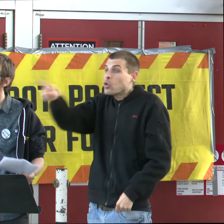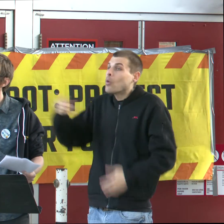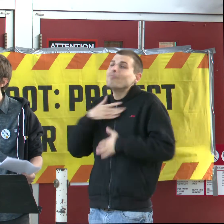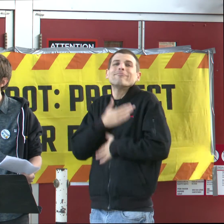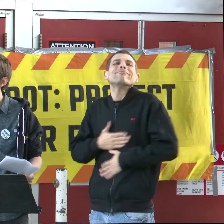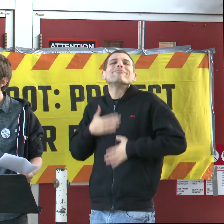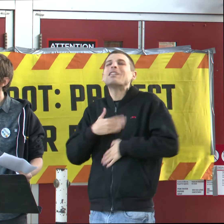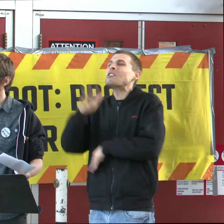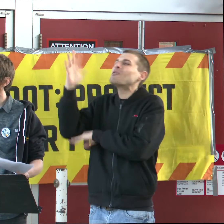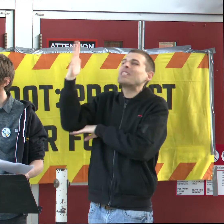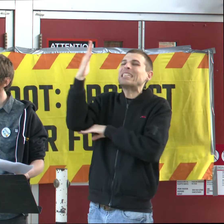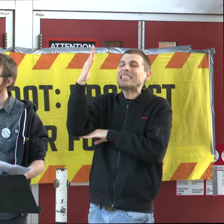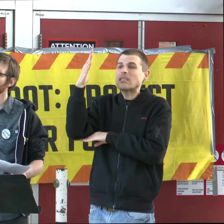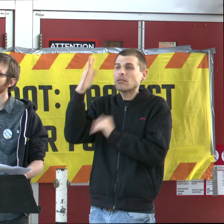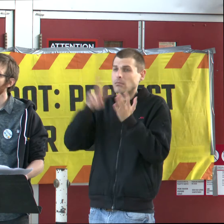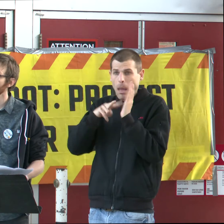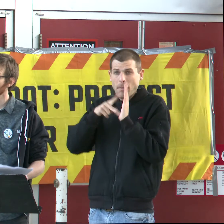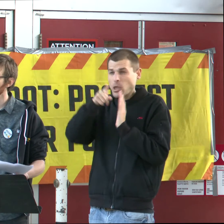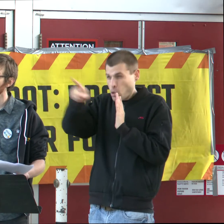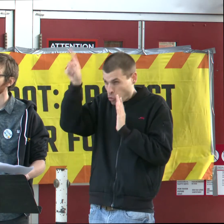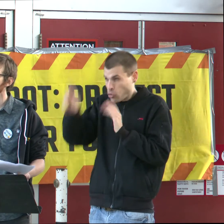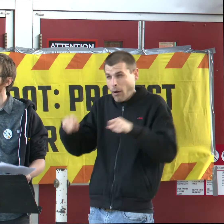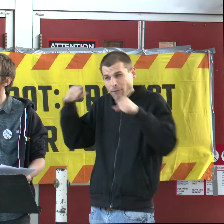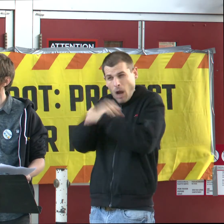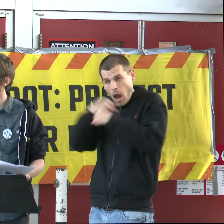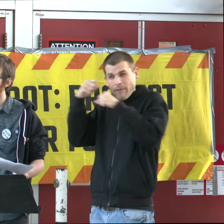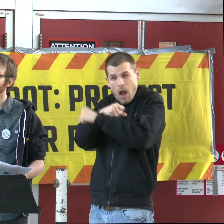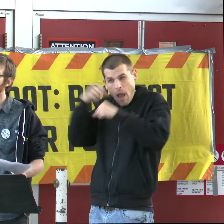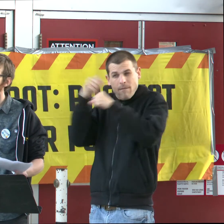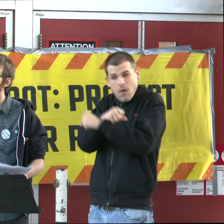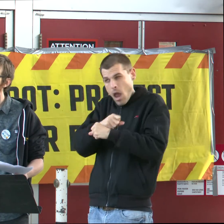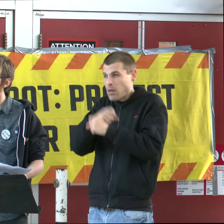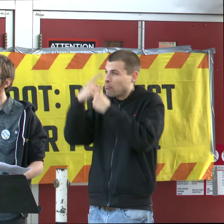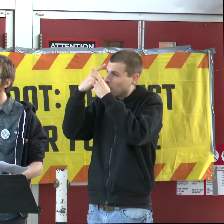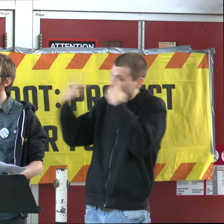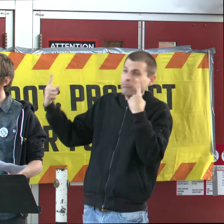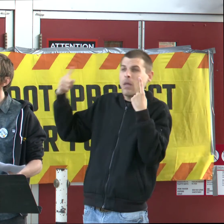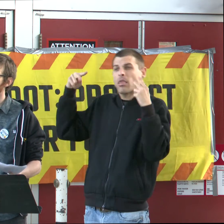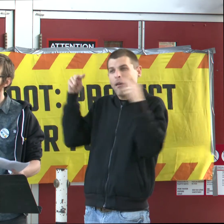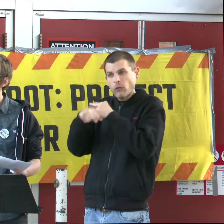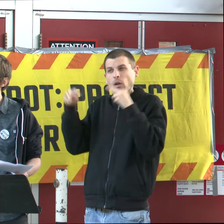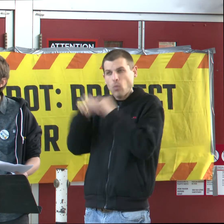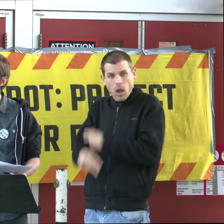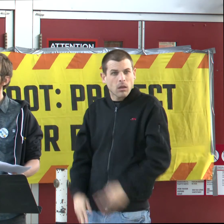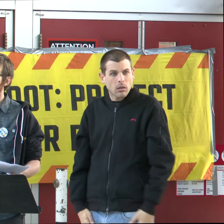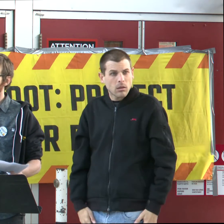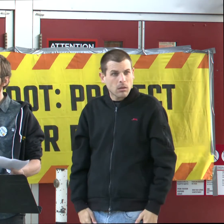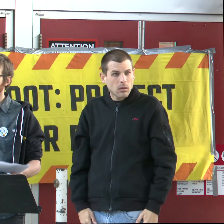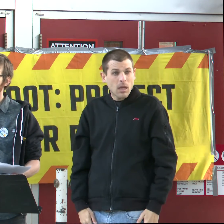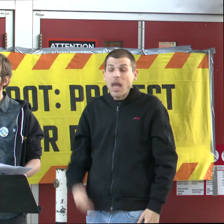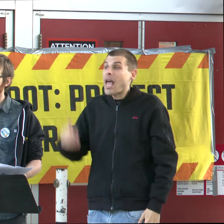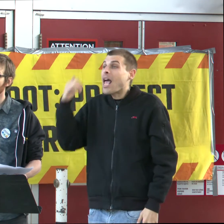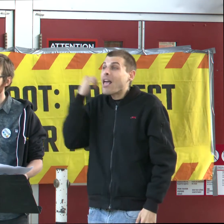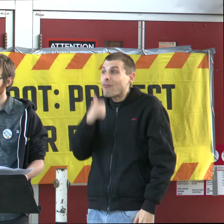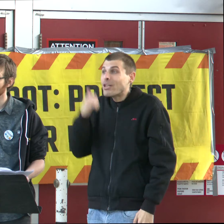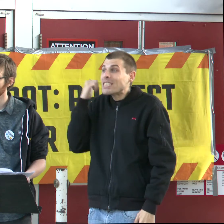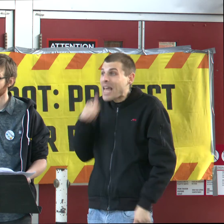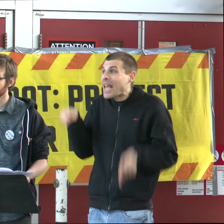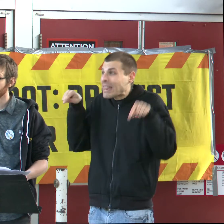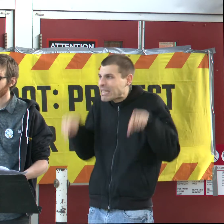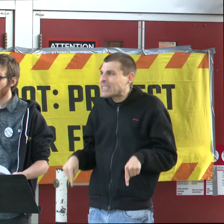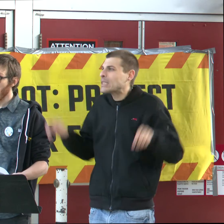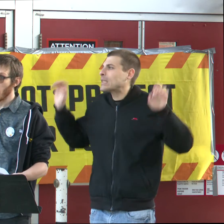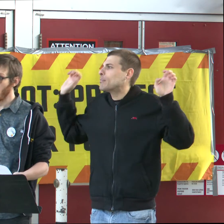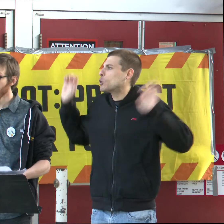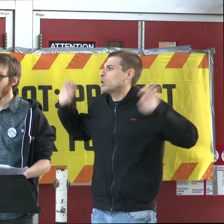the ephemeral nature, and how those cherry blossoms are speaking to us by moving forward every week. This is a climate